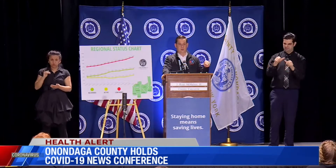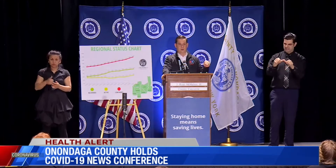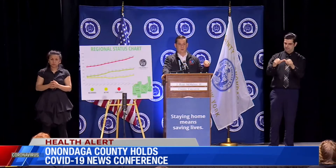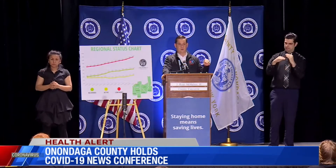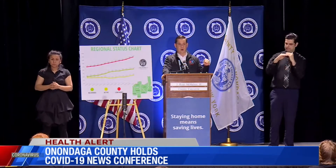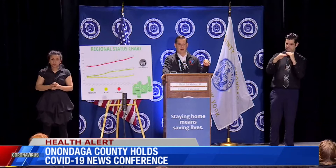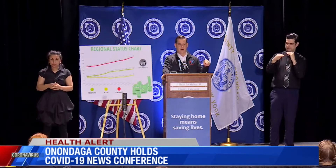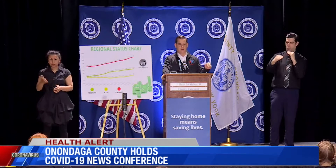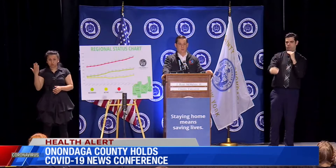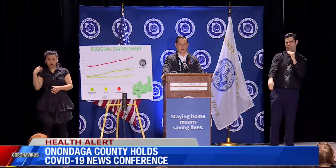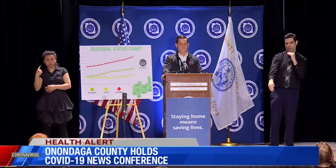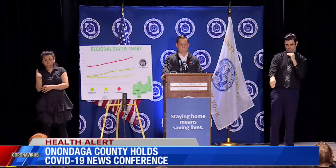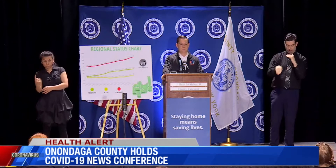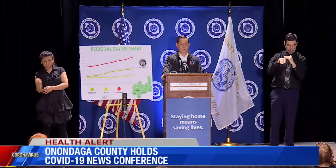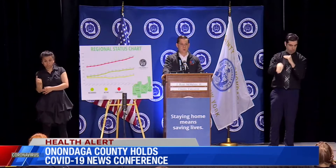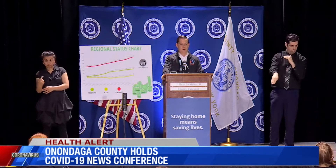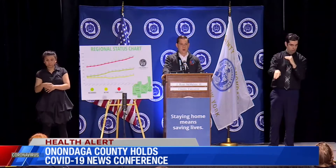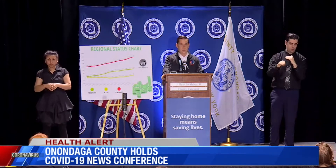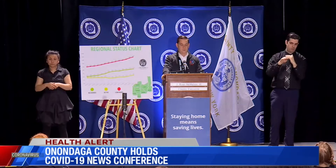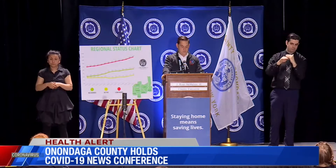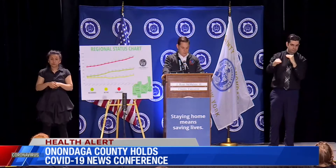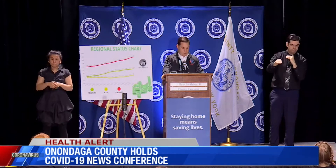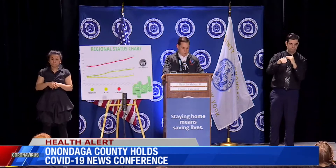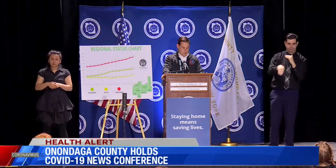This week, we've gone down a little bit.